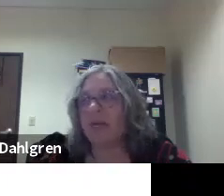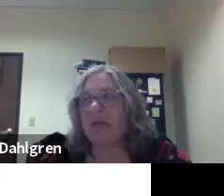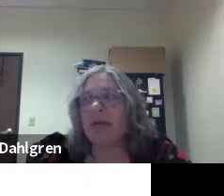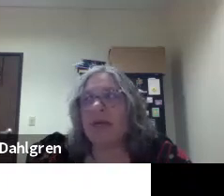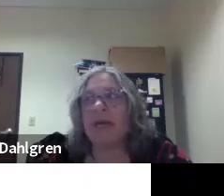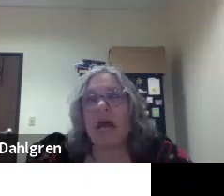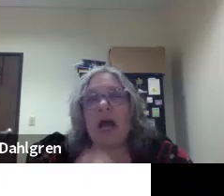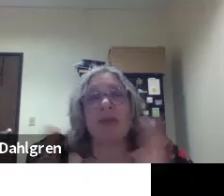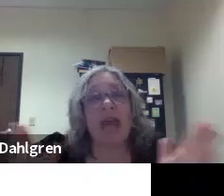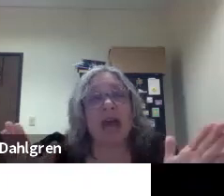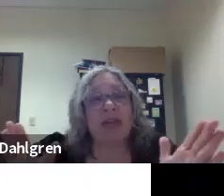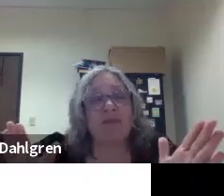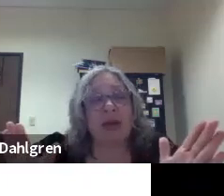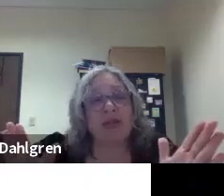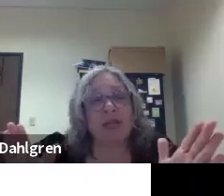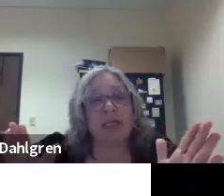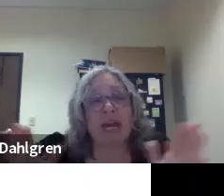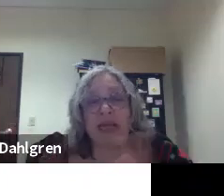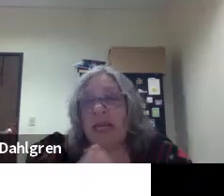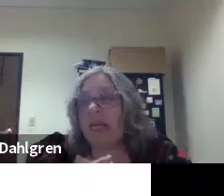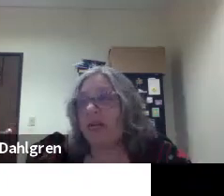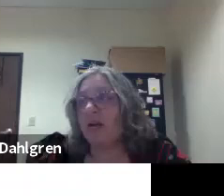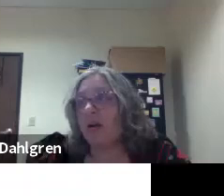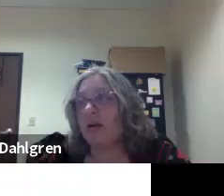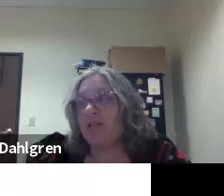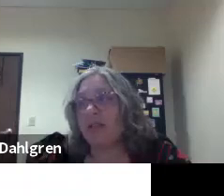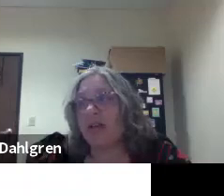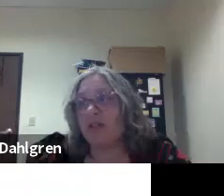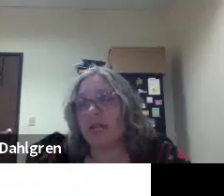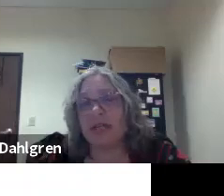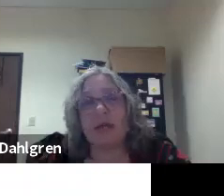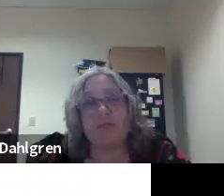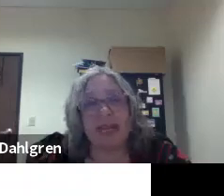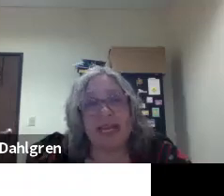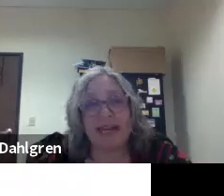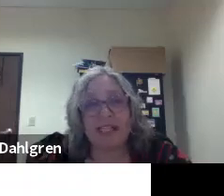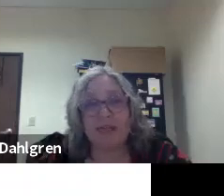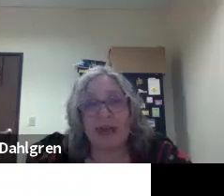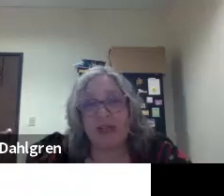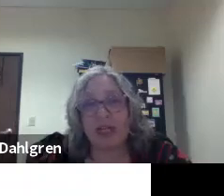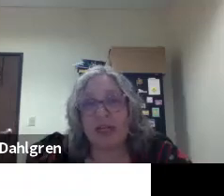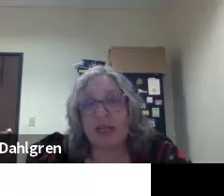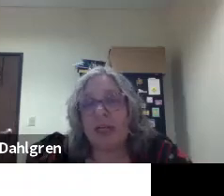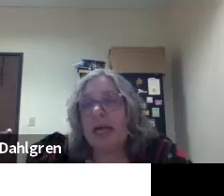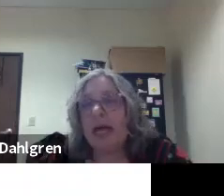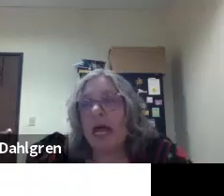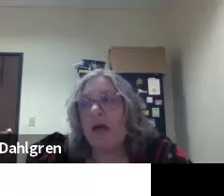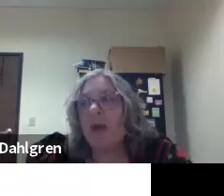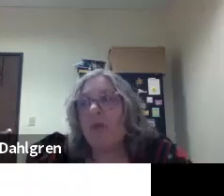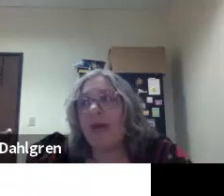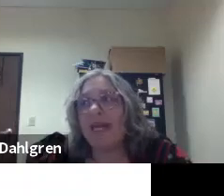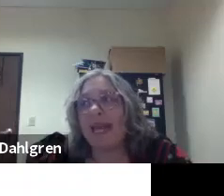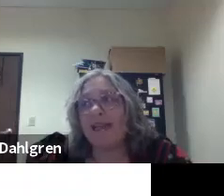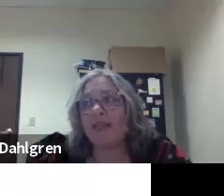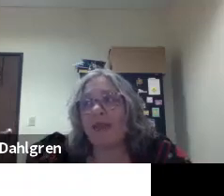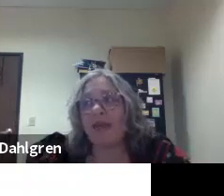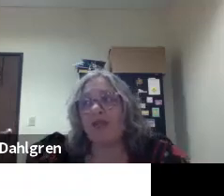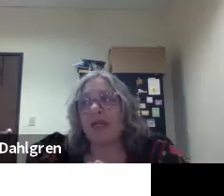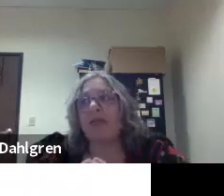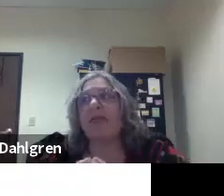disease. Kathy mentioned, I think in her introduction, Medicaid expansion.